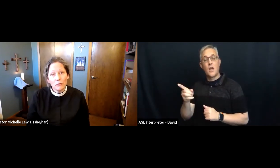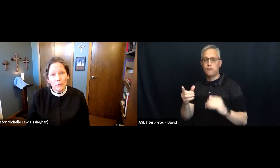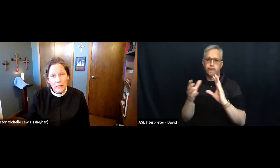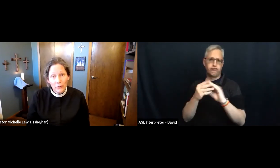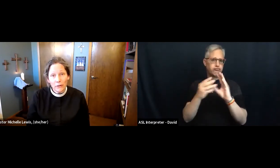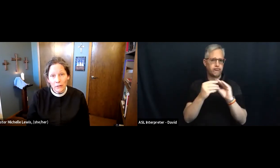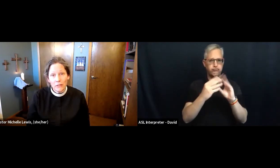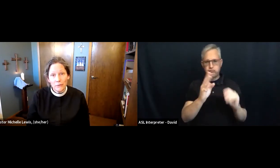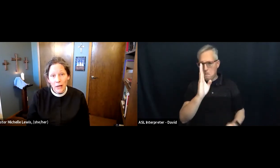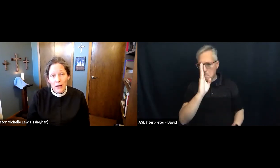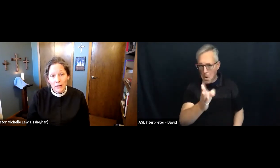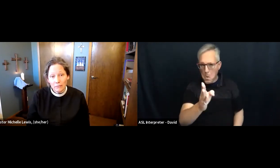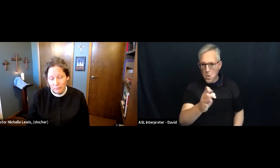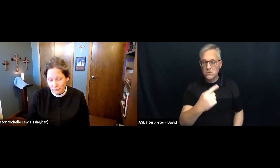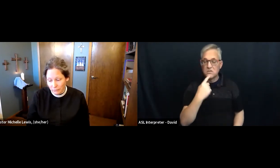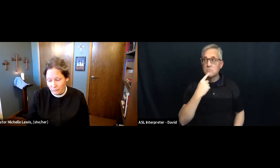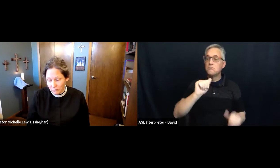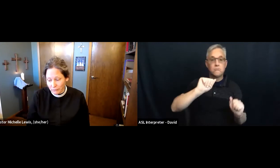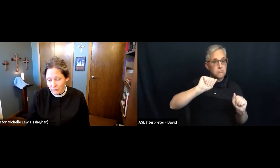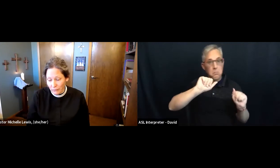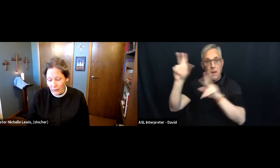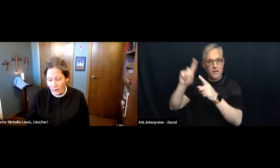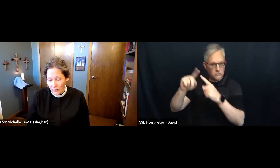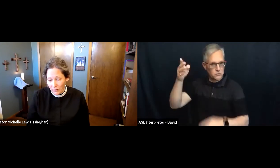to return to God.